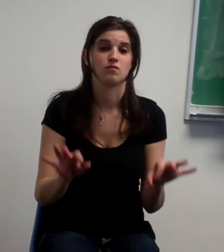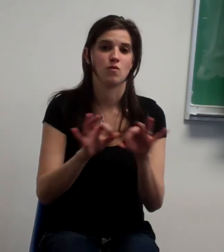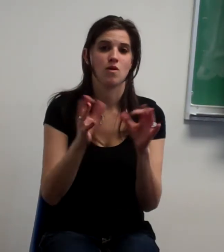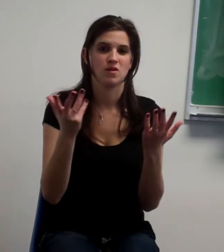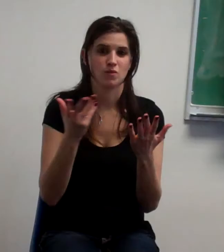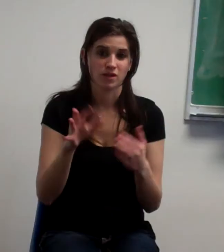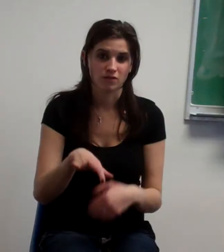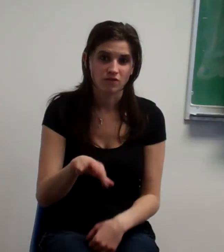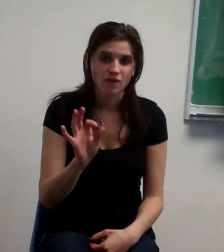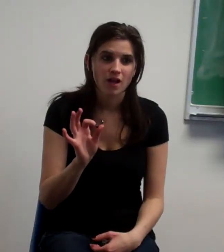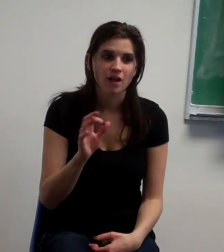you find?